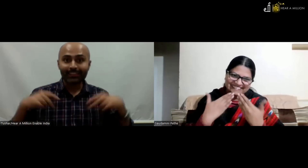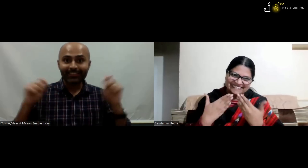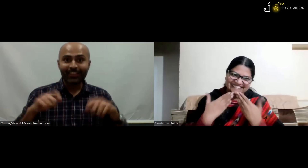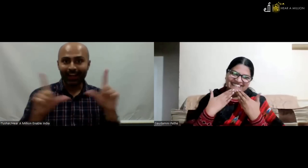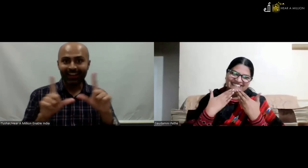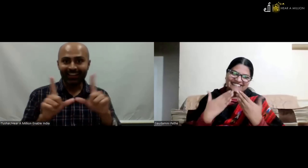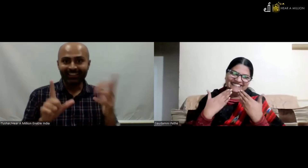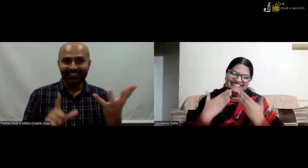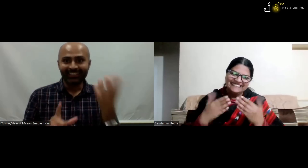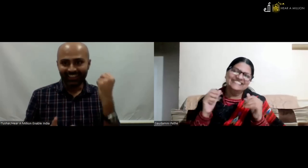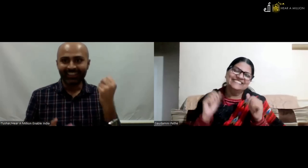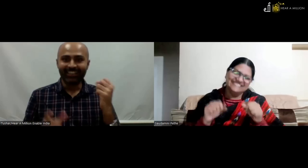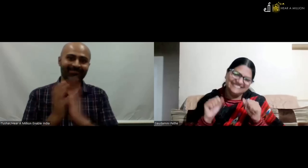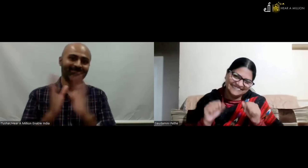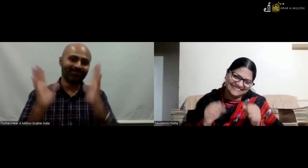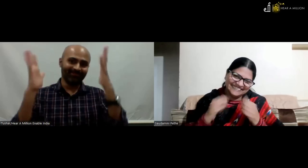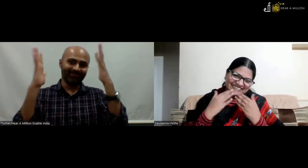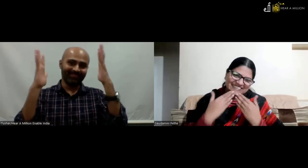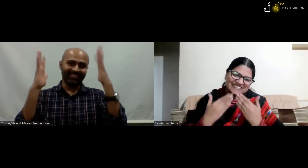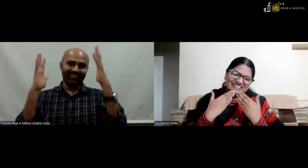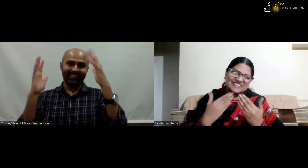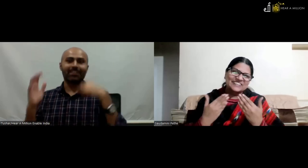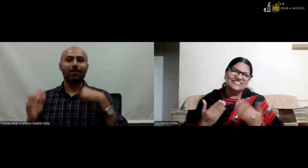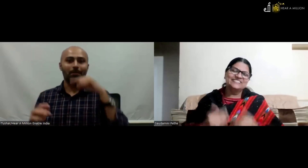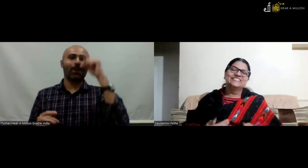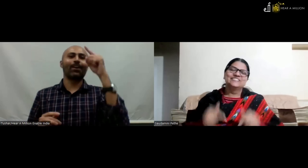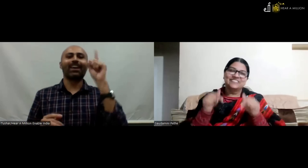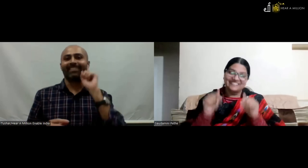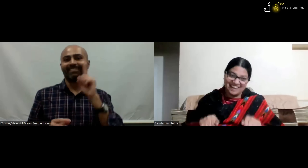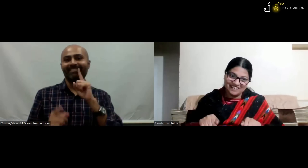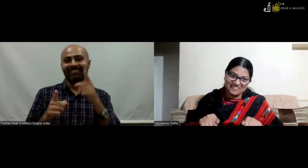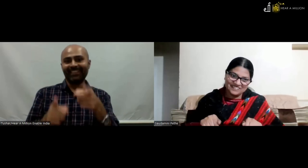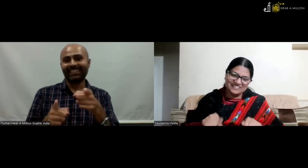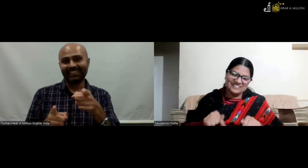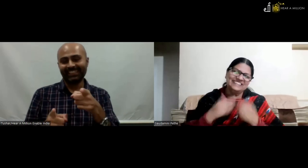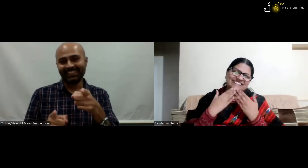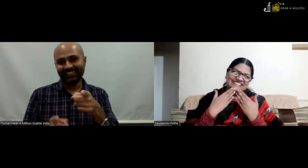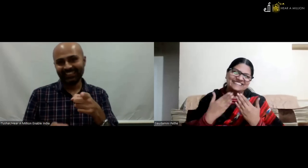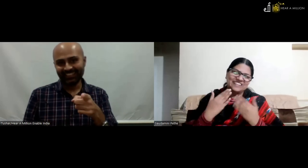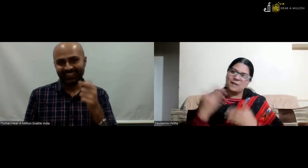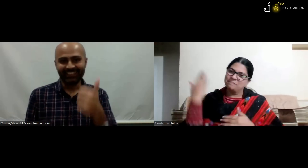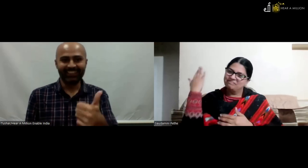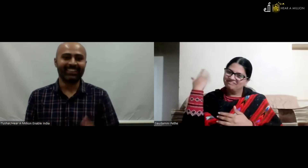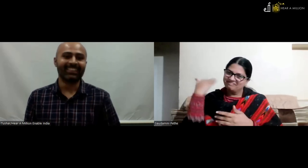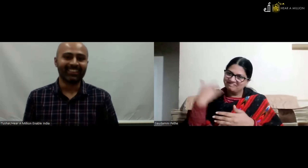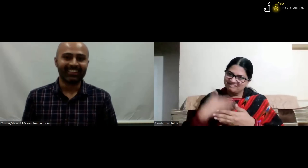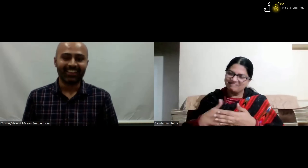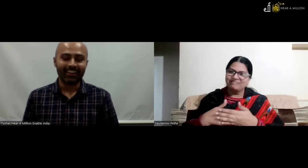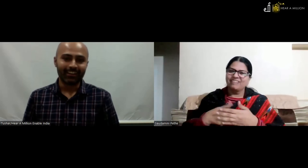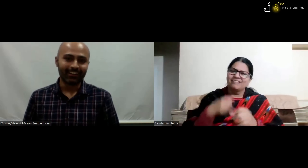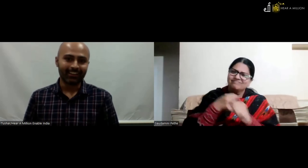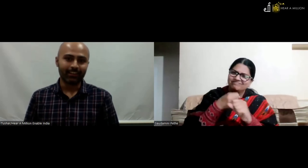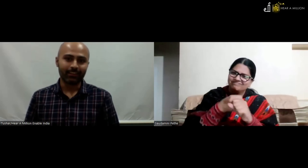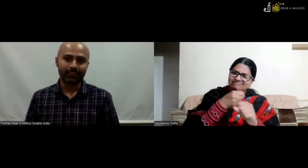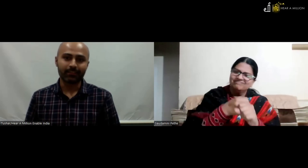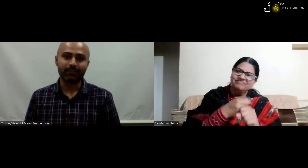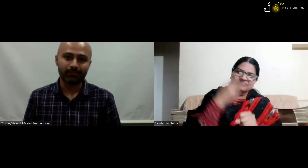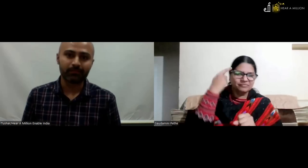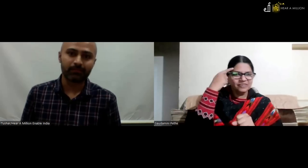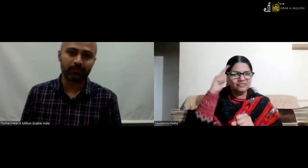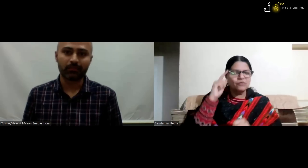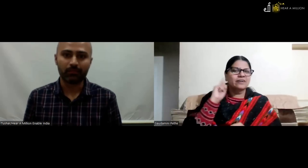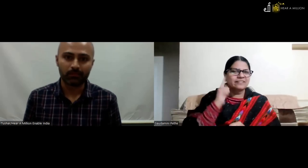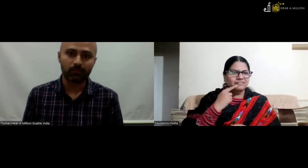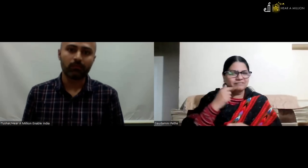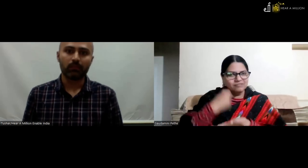great. Applause for you. So you got the certification from Bar Council. We are so proud of you of having a deaf advocate.